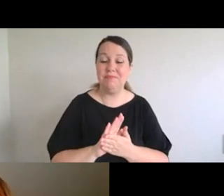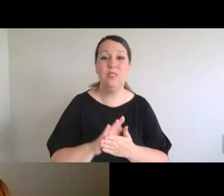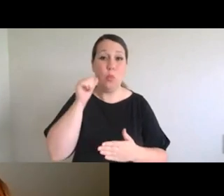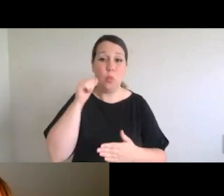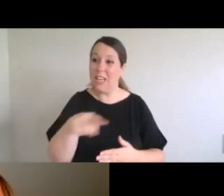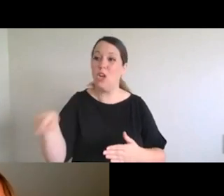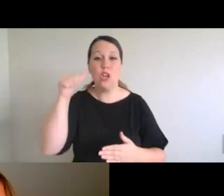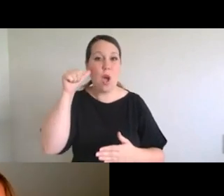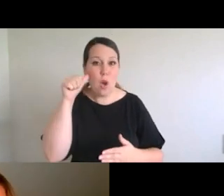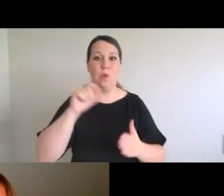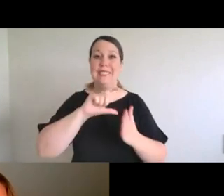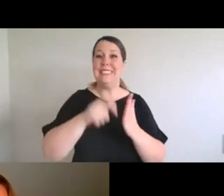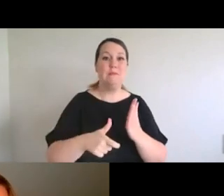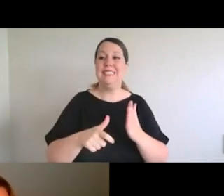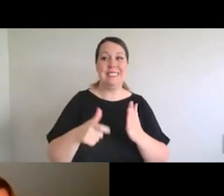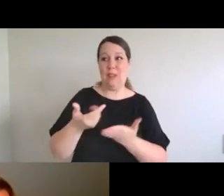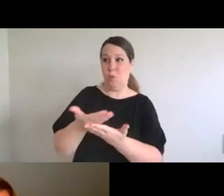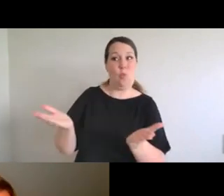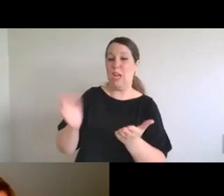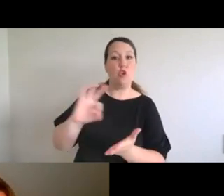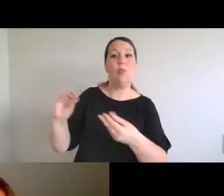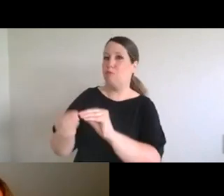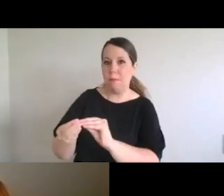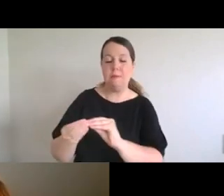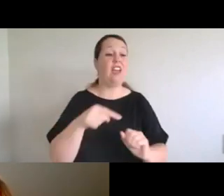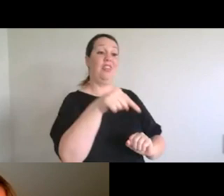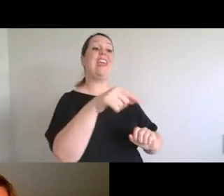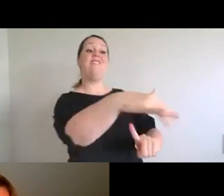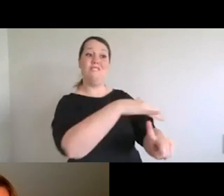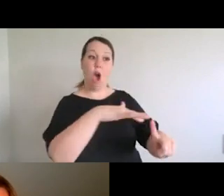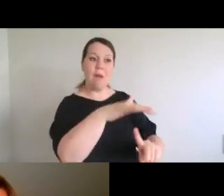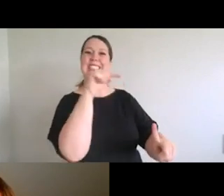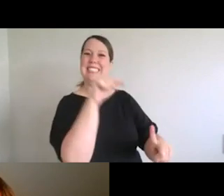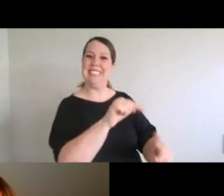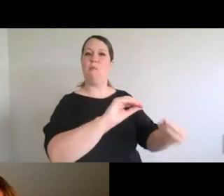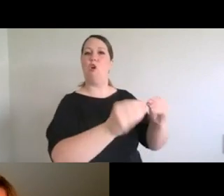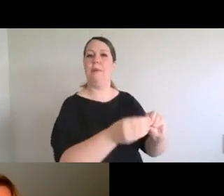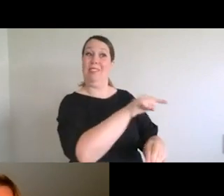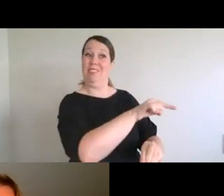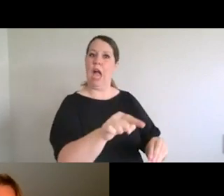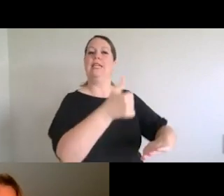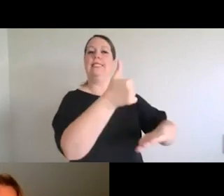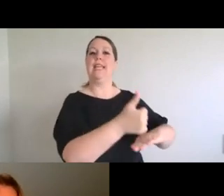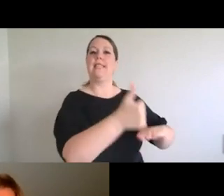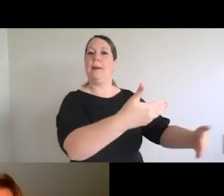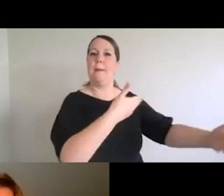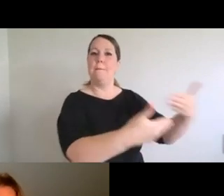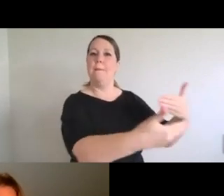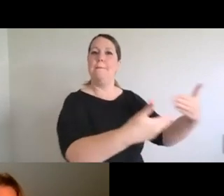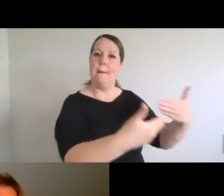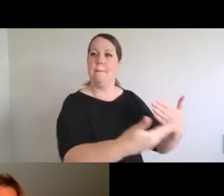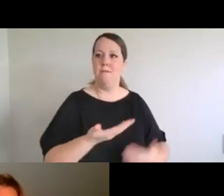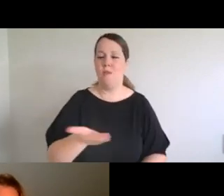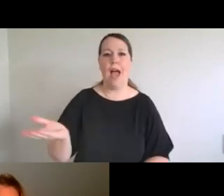an environment that disables us. This report was funded by the New Zealand